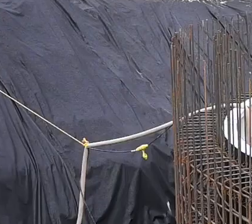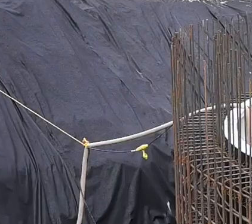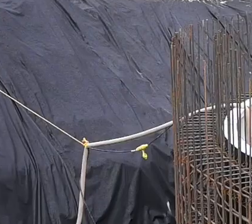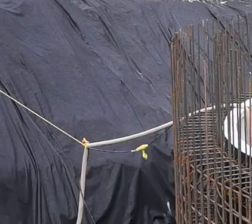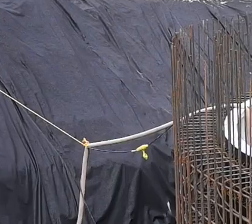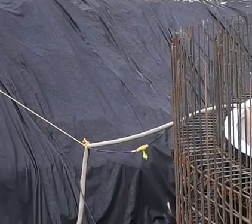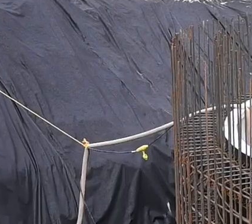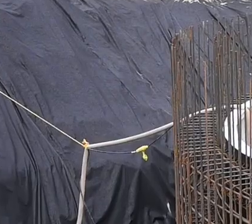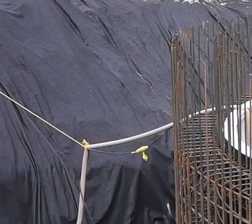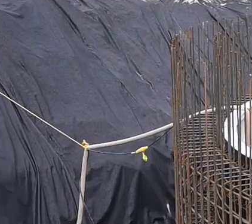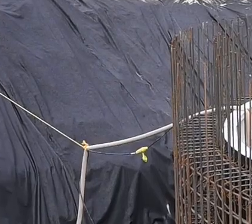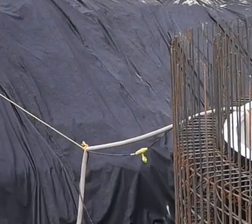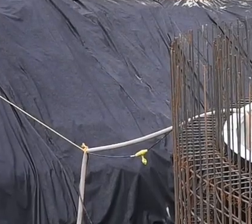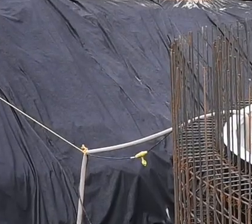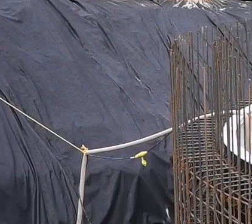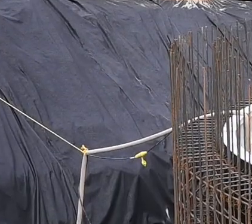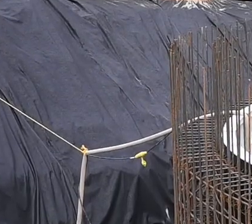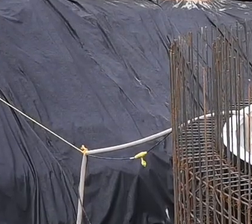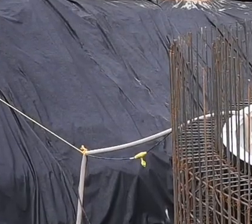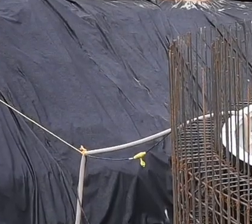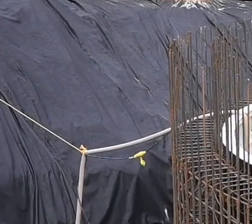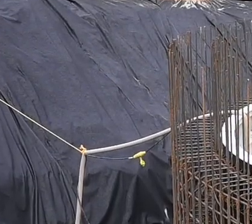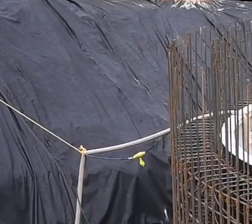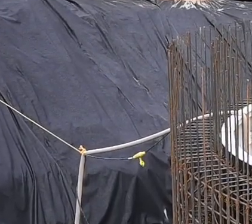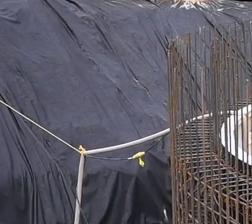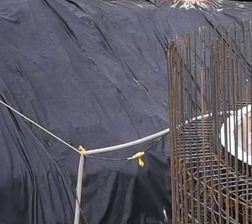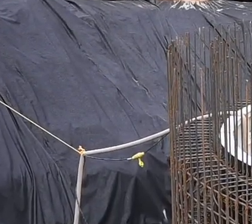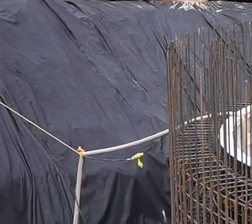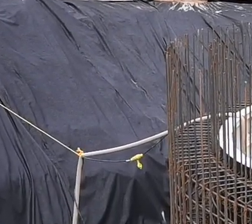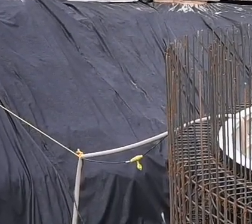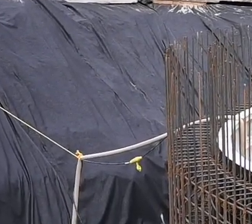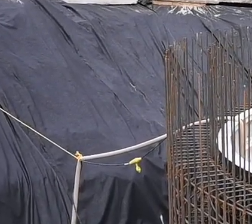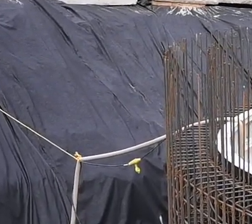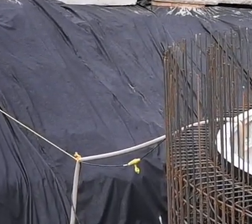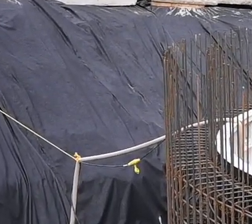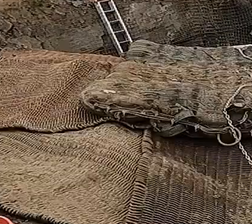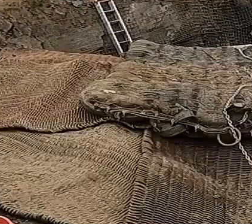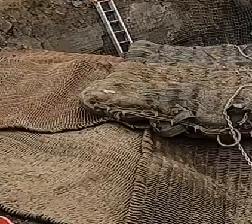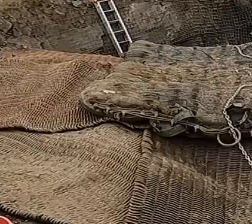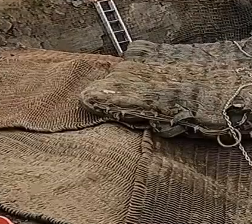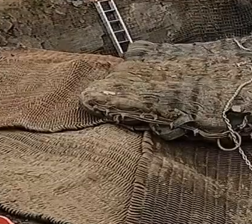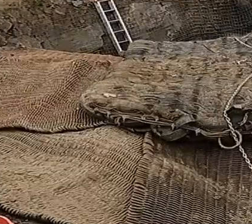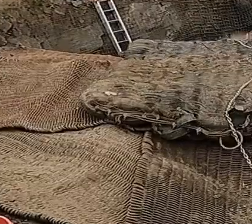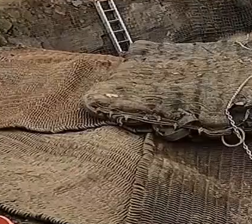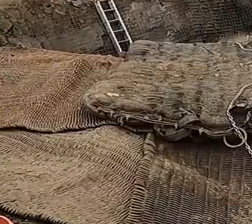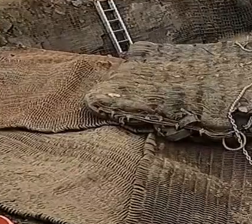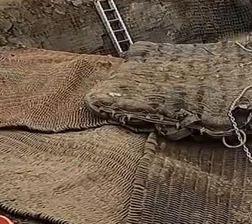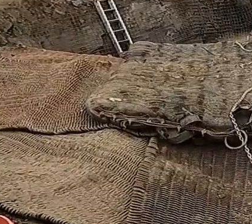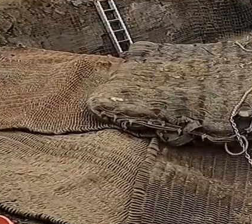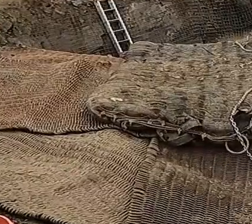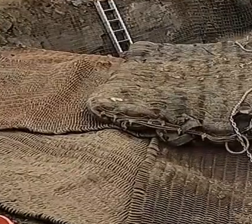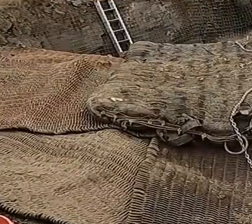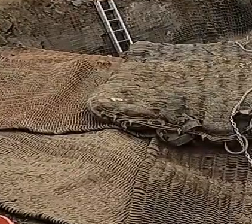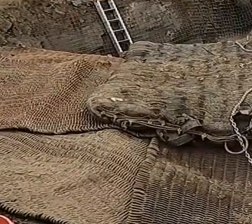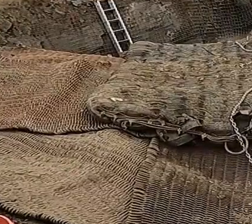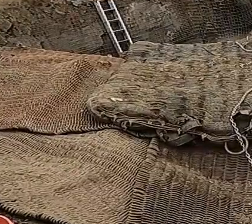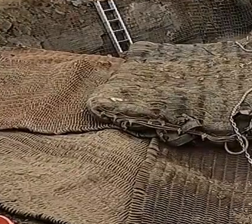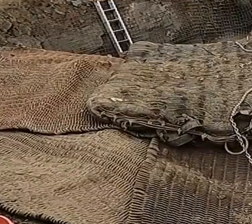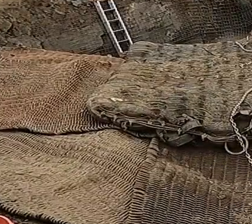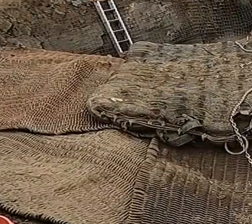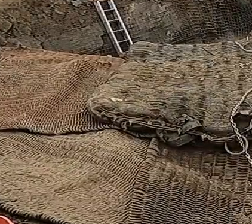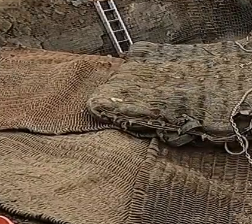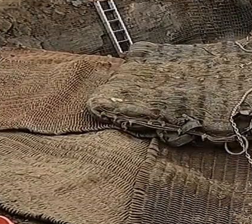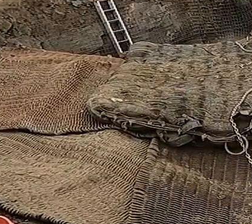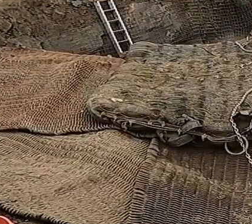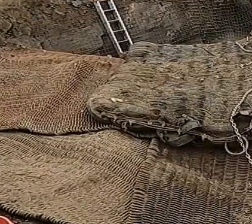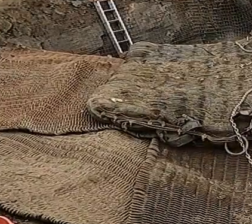enter. This complex work involves controlled blasting to crack and carefully extract the rock that lies